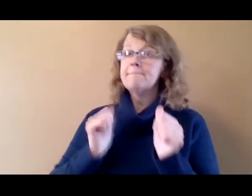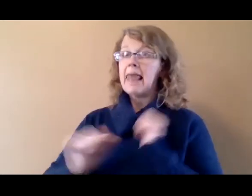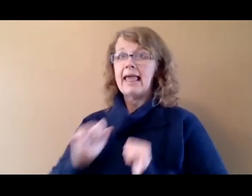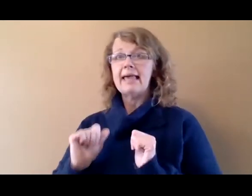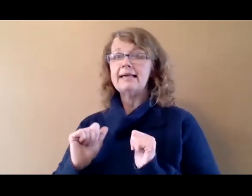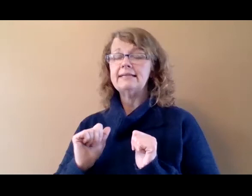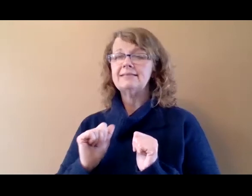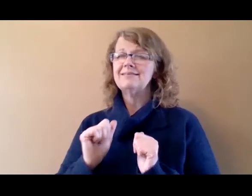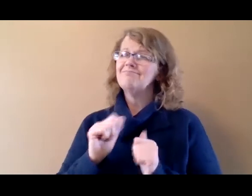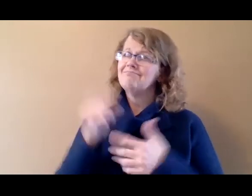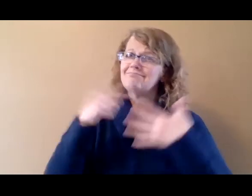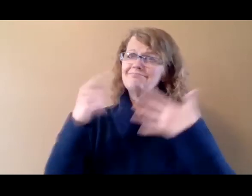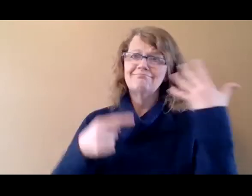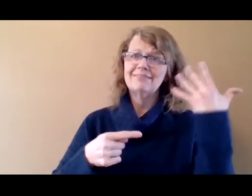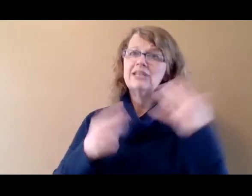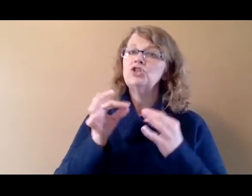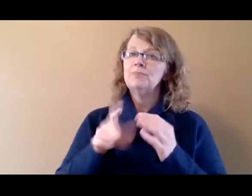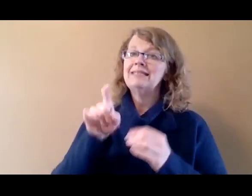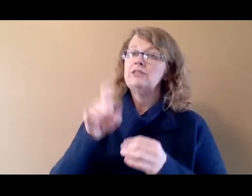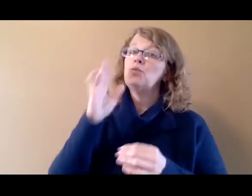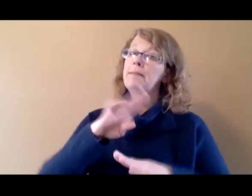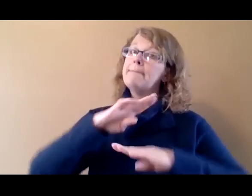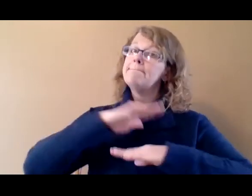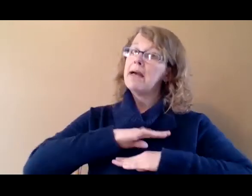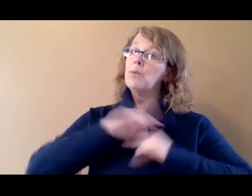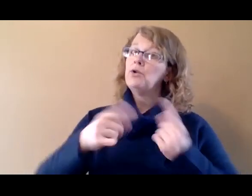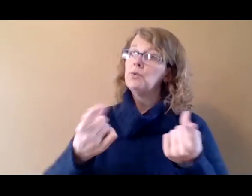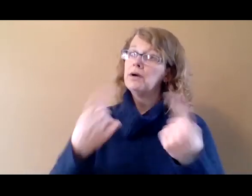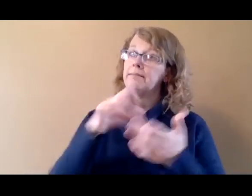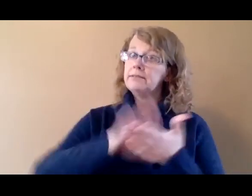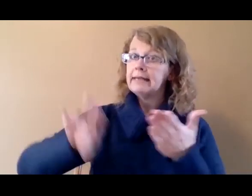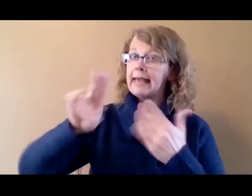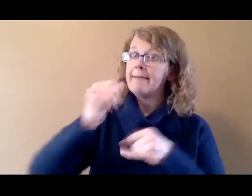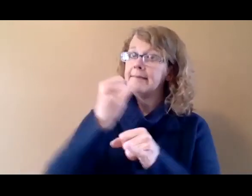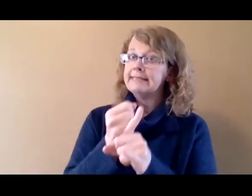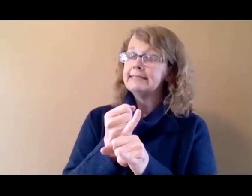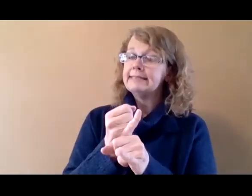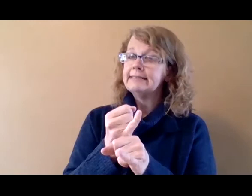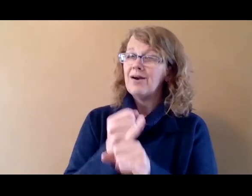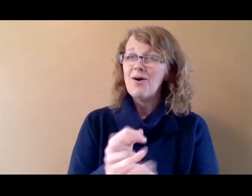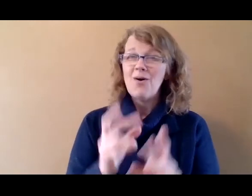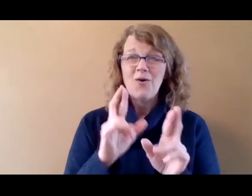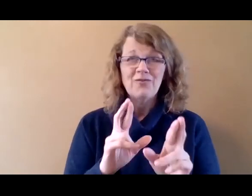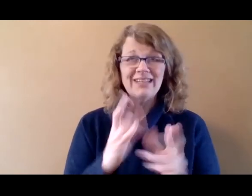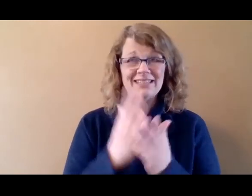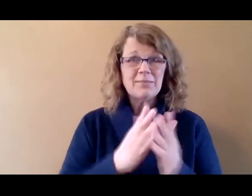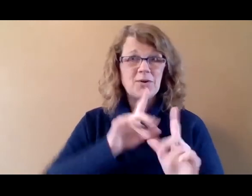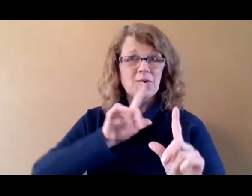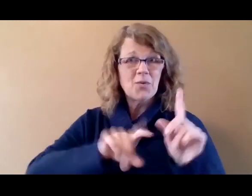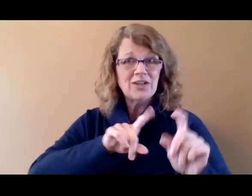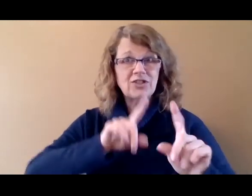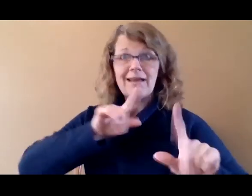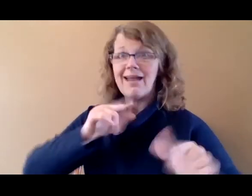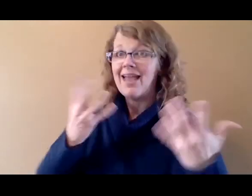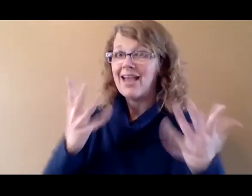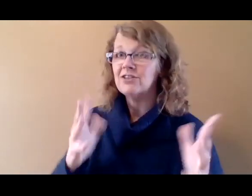So certainly interpreting needs will be met when you come to our campus. Hopefully this answered some of your questions, but I encourage